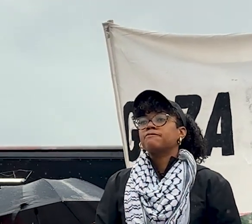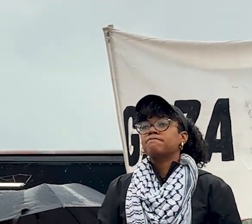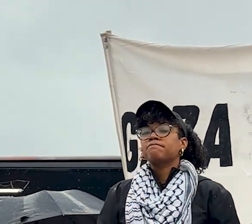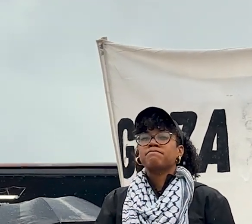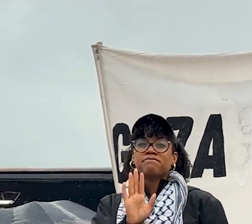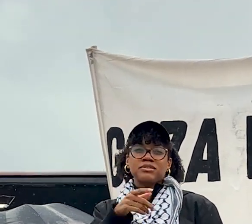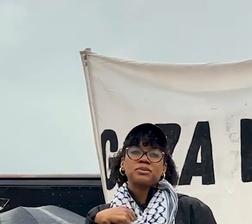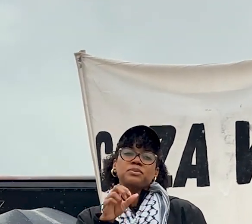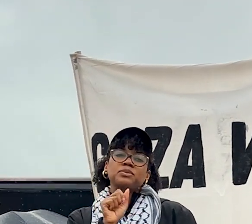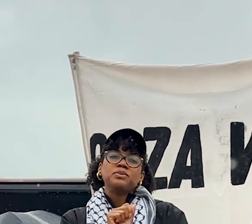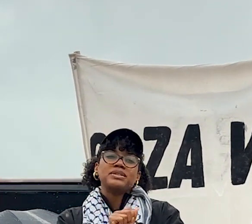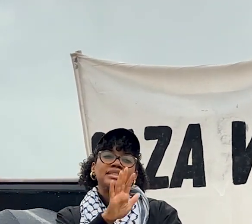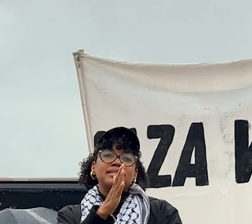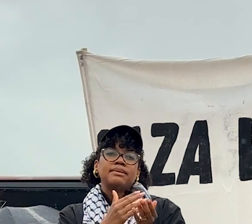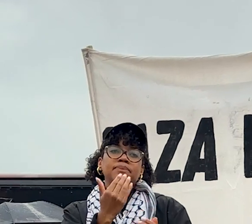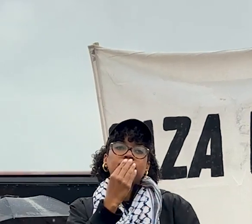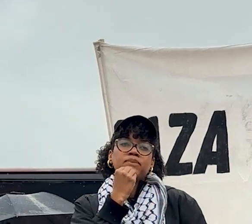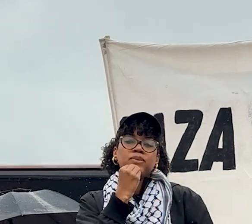sending you some food.